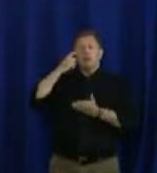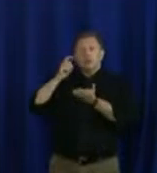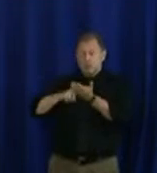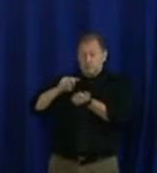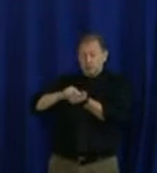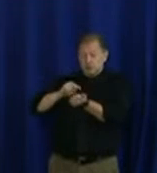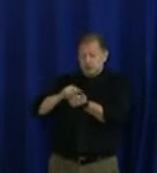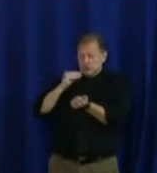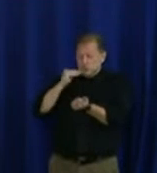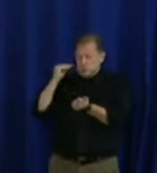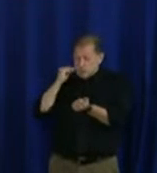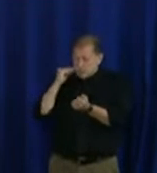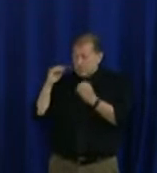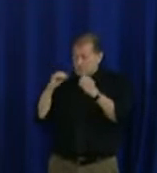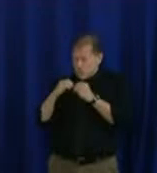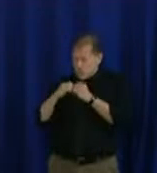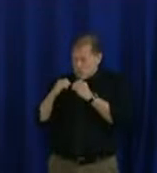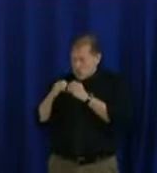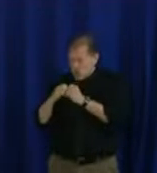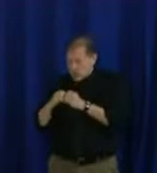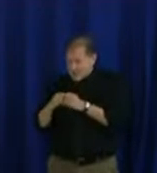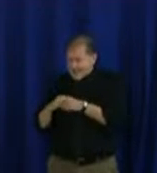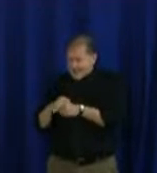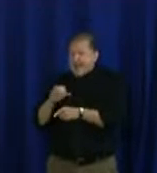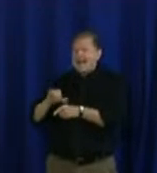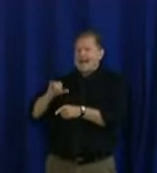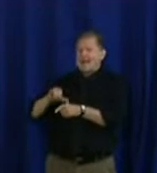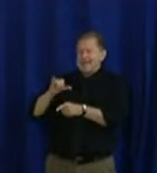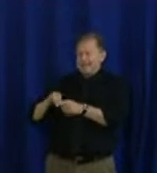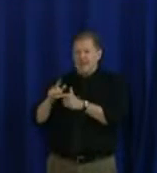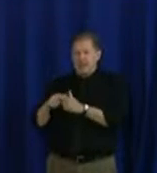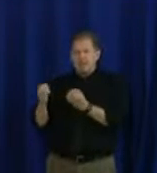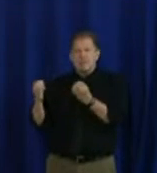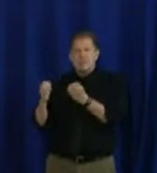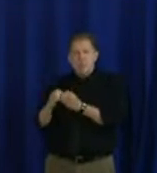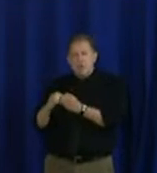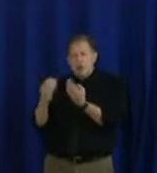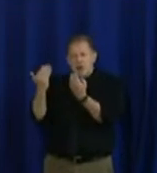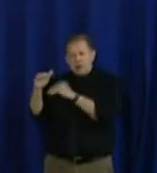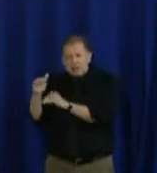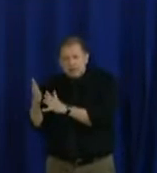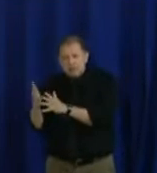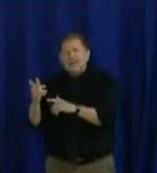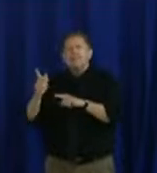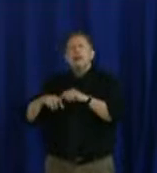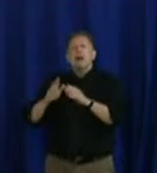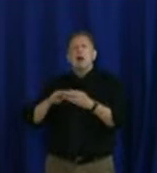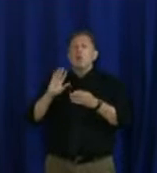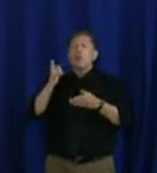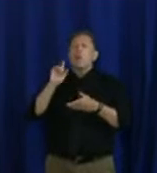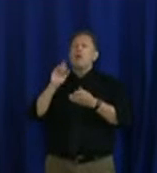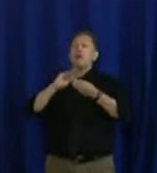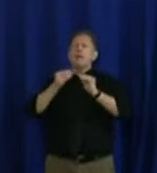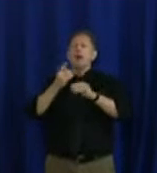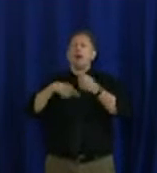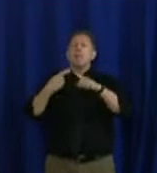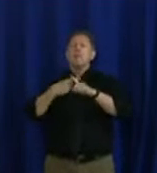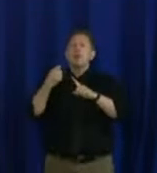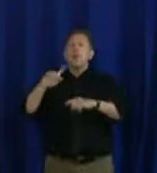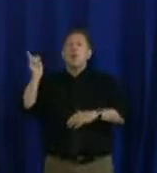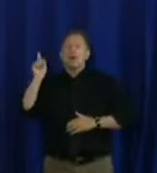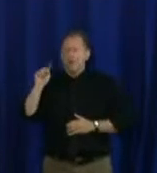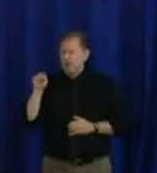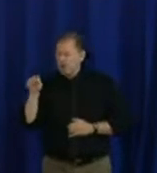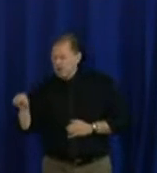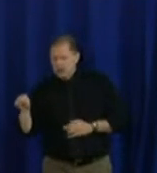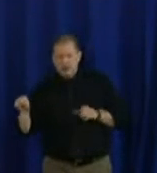our efforts in long-term care facilities. We'll use the data to make the decisions if we need to make structural differences in